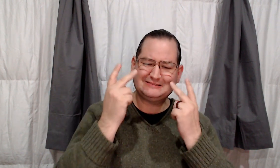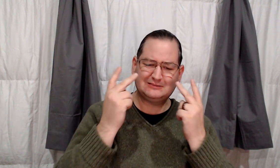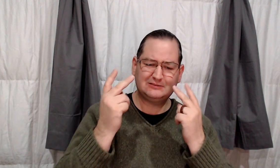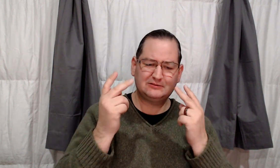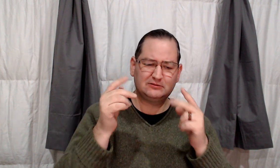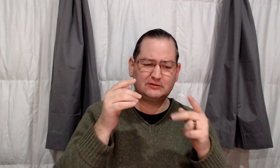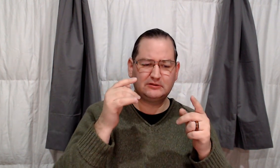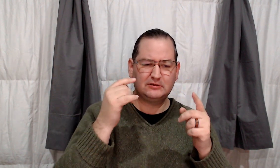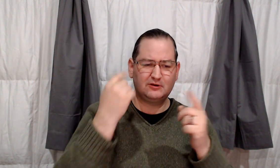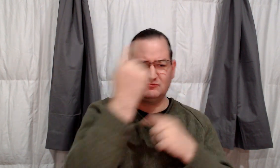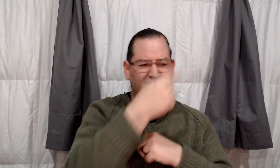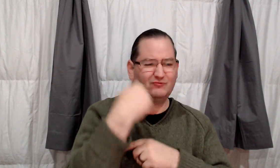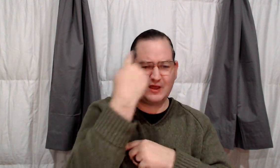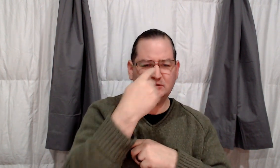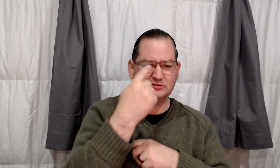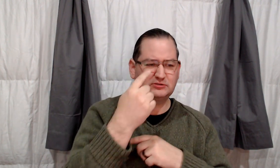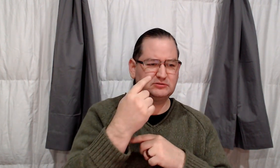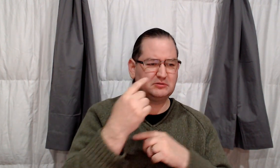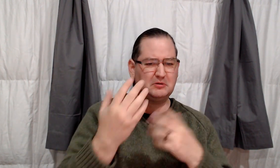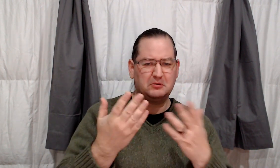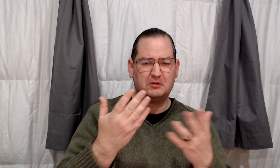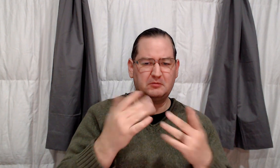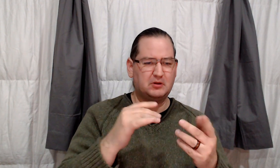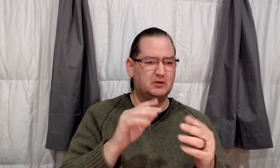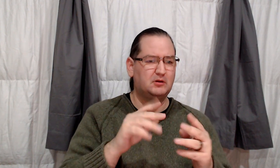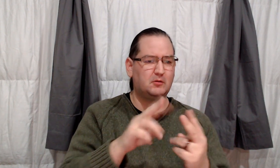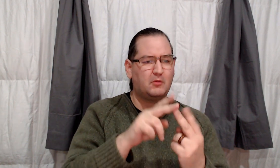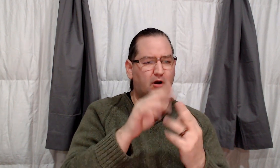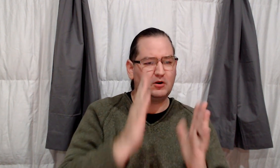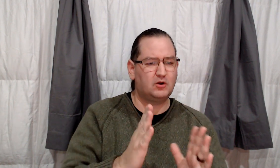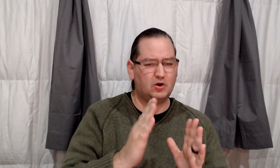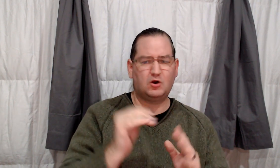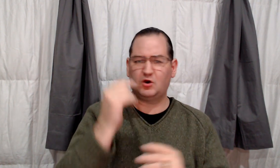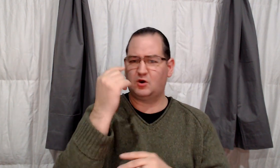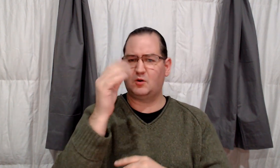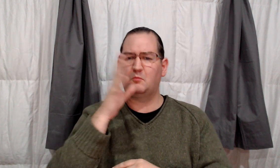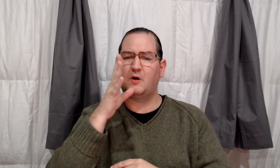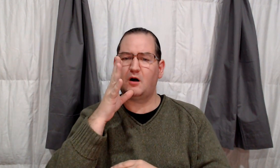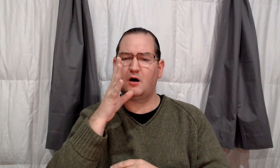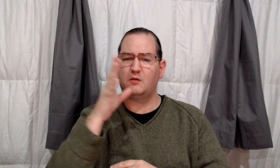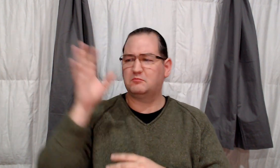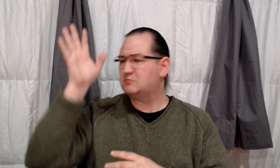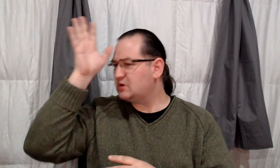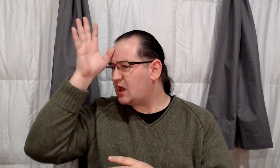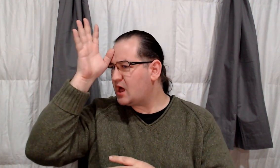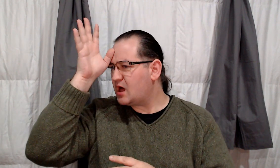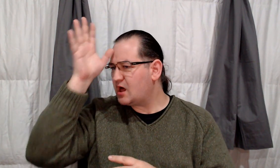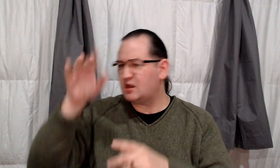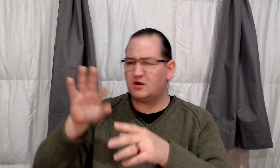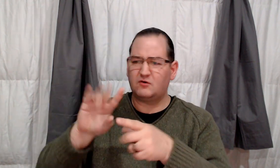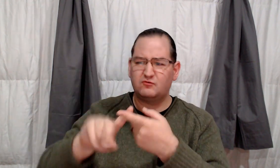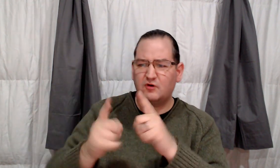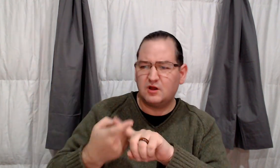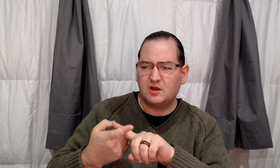mum, your dad, your brother, your sister, your friend, See those faces now. Feel that love right